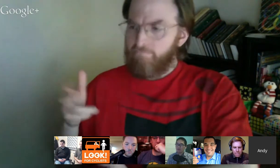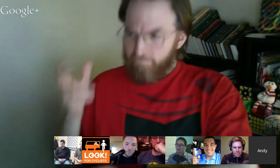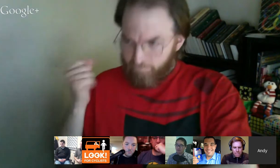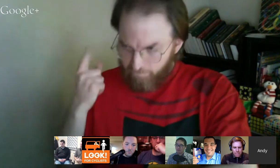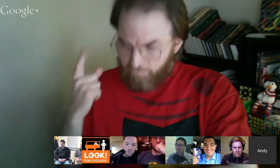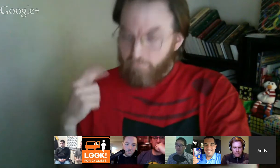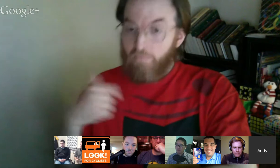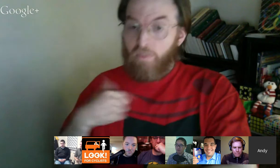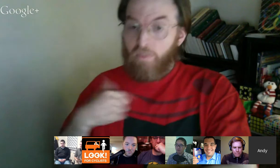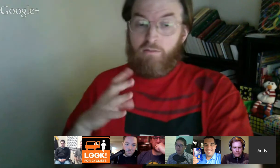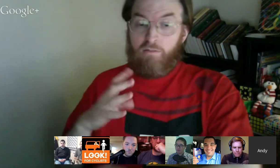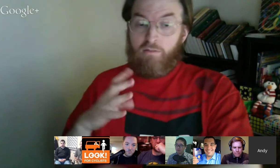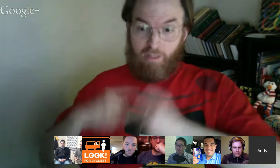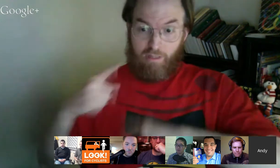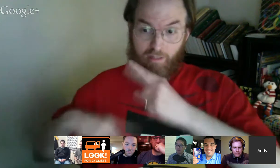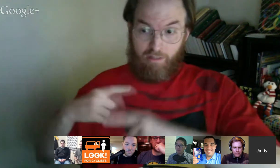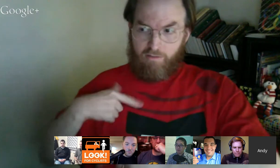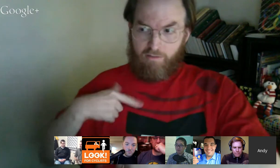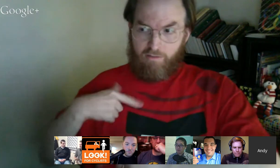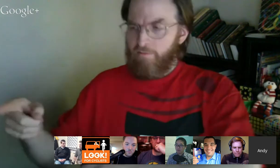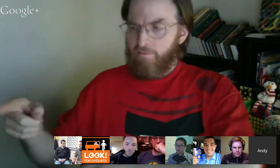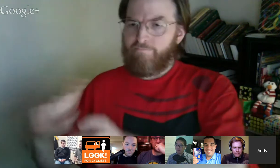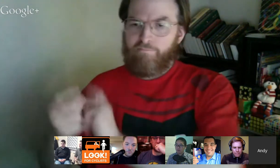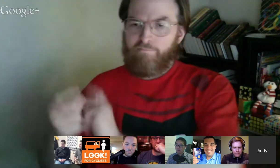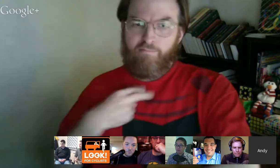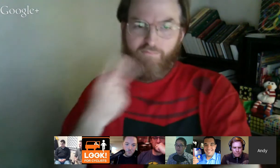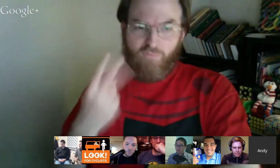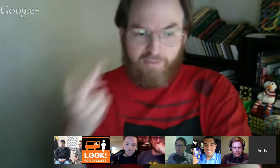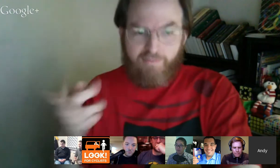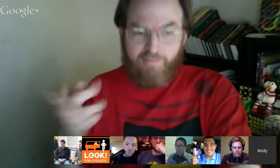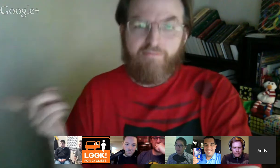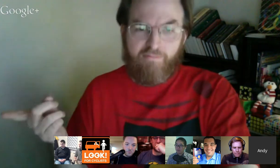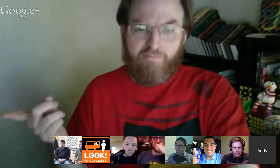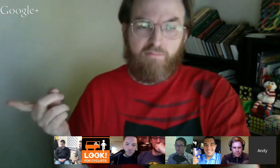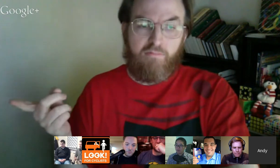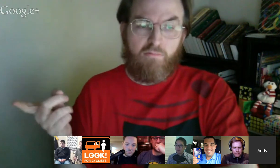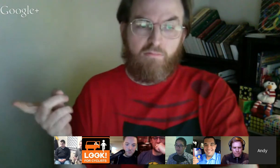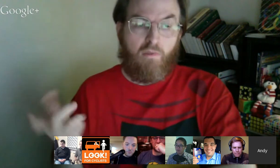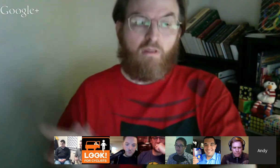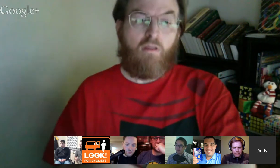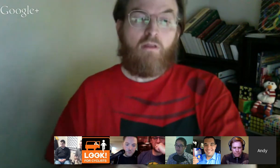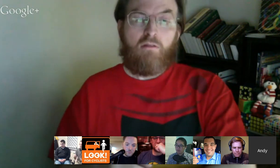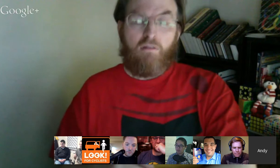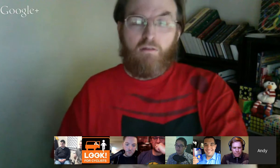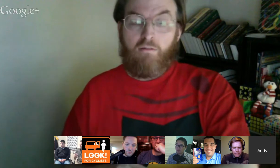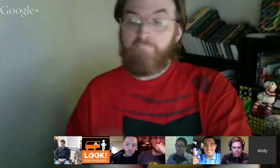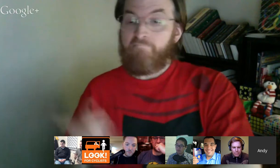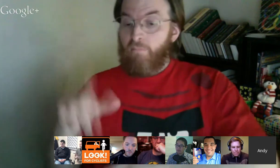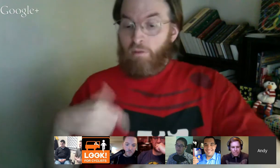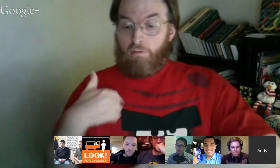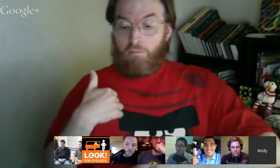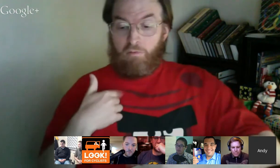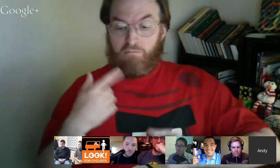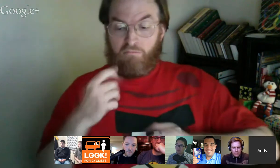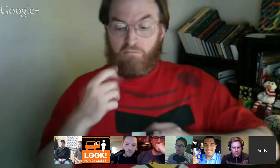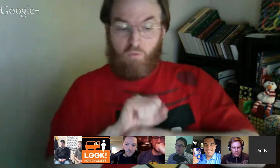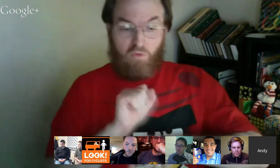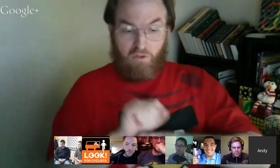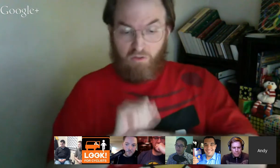That person, basically they speak everything that I sign, and when my client voices, then they will sign for me.